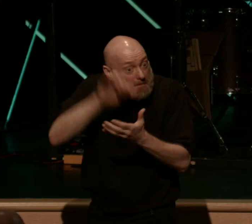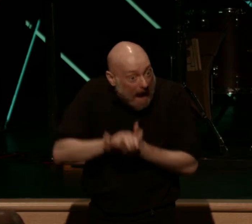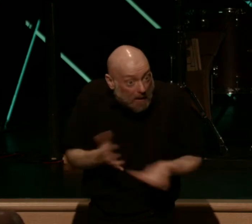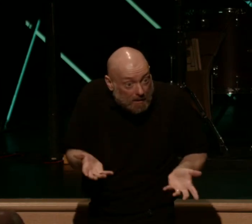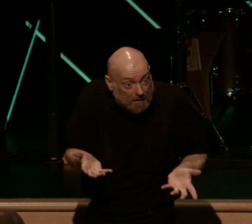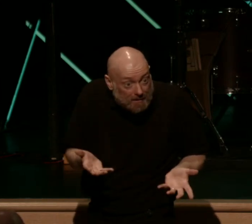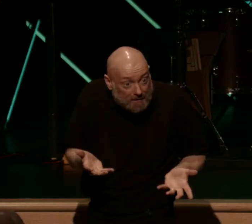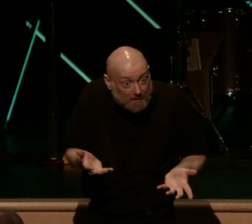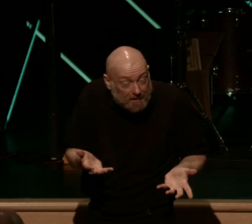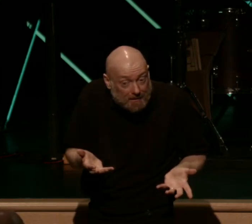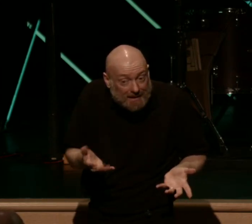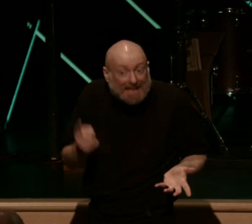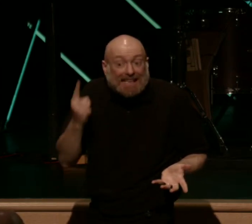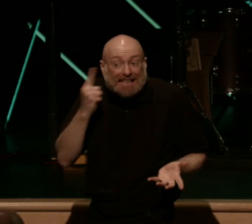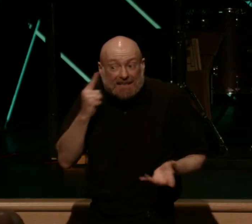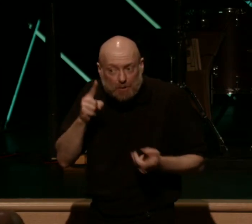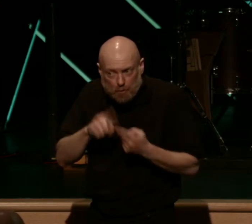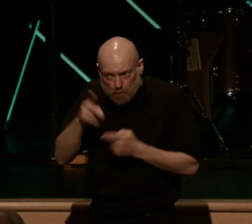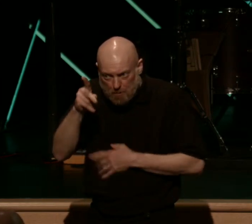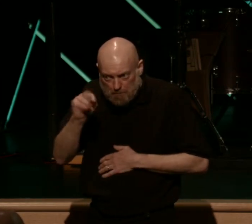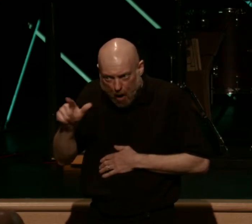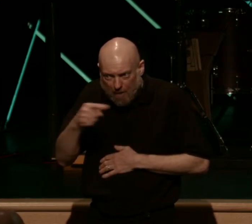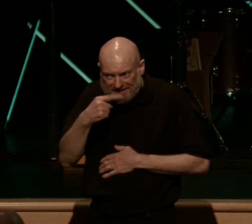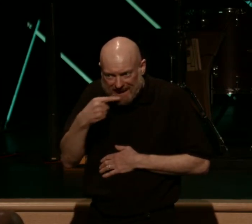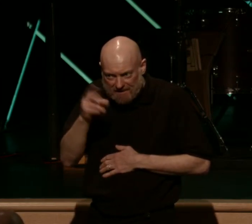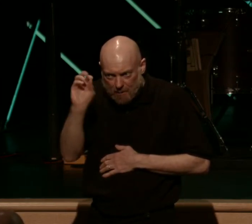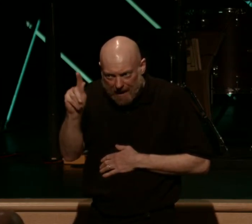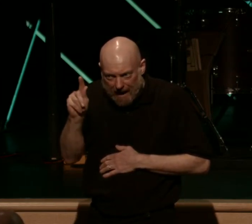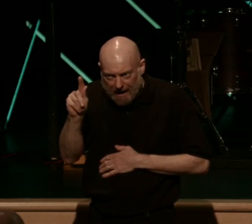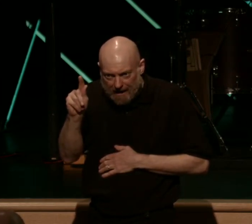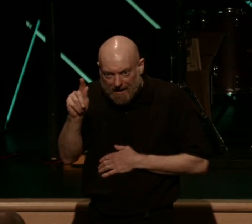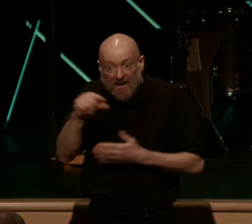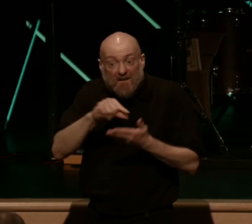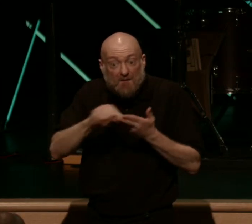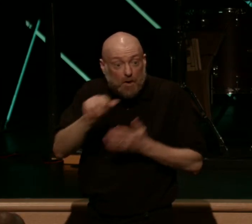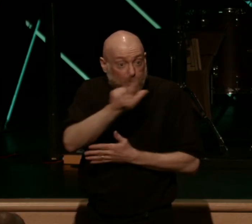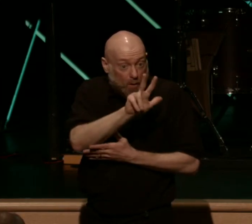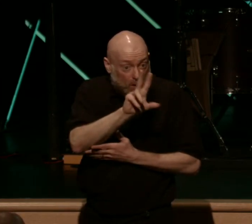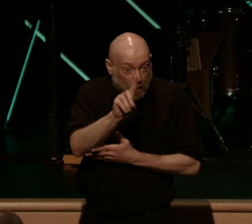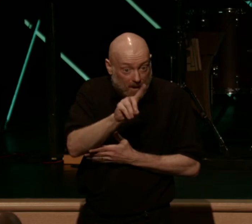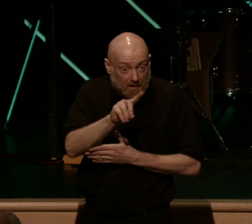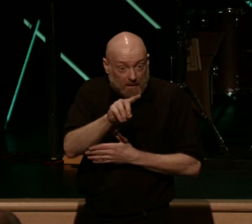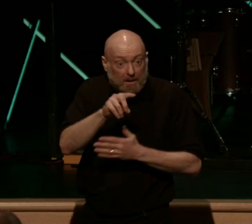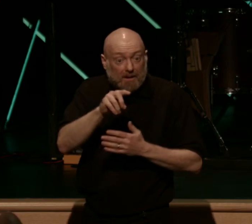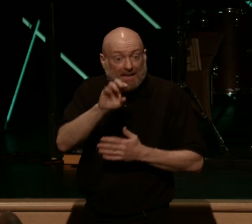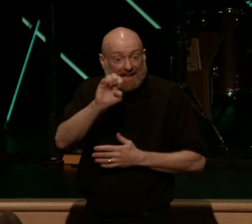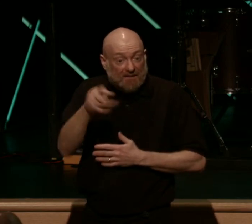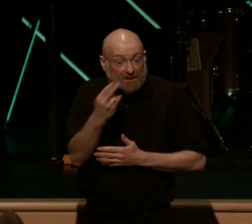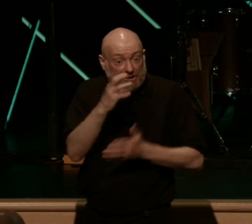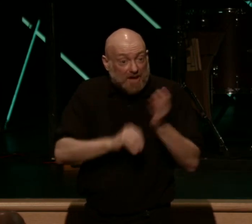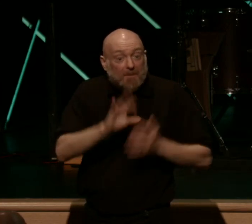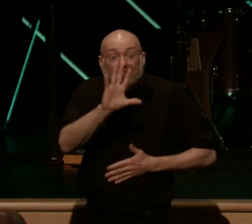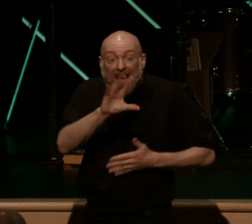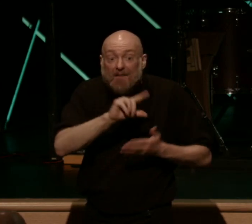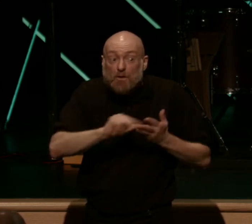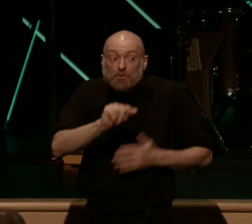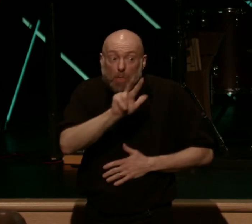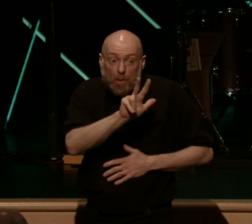Because listen to what the Apostle Paul said in verse 31. Have a look at it yourself. Ephesians chapter